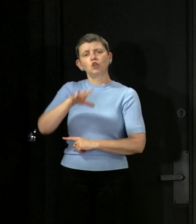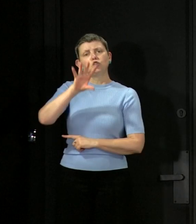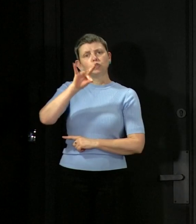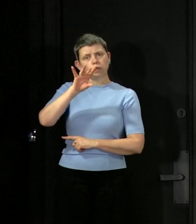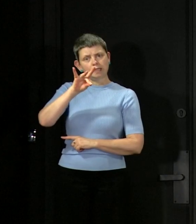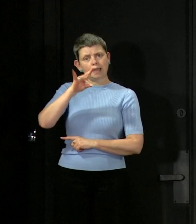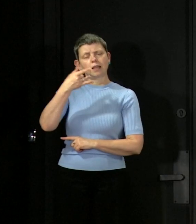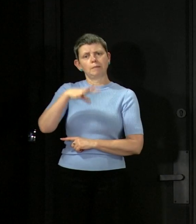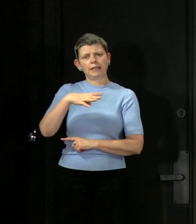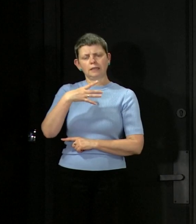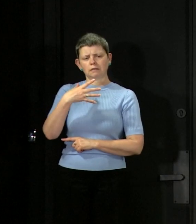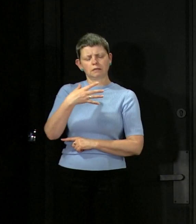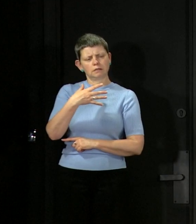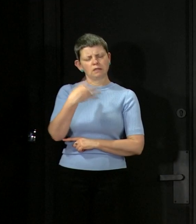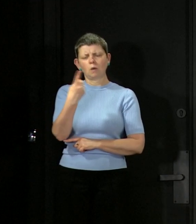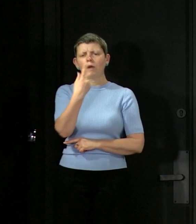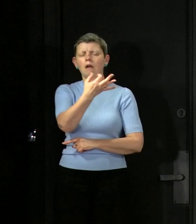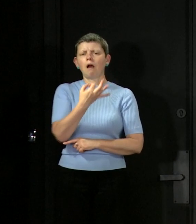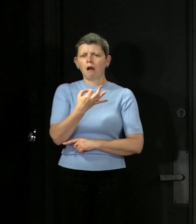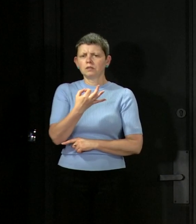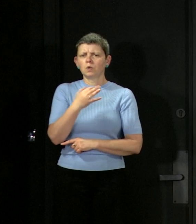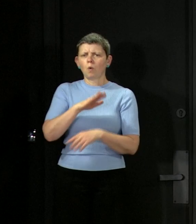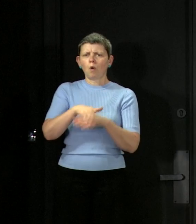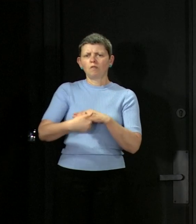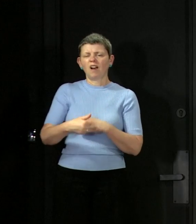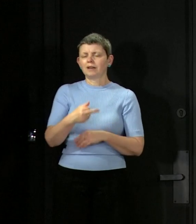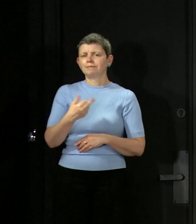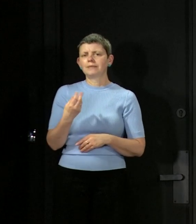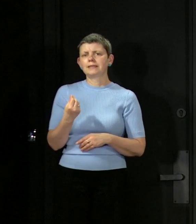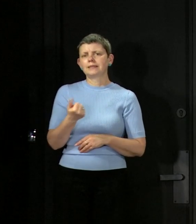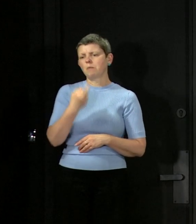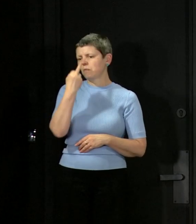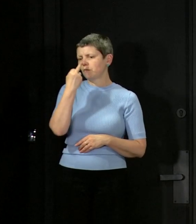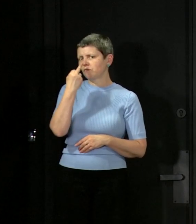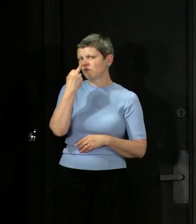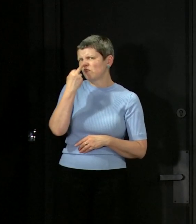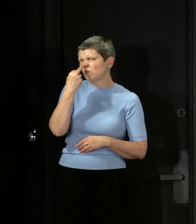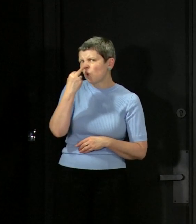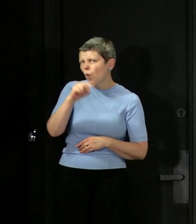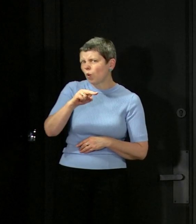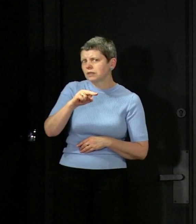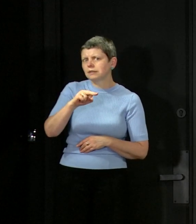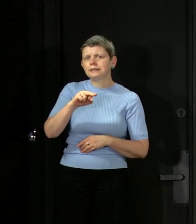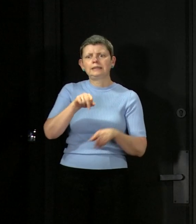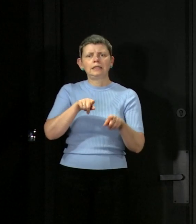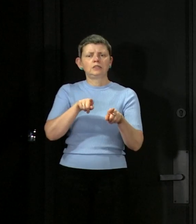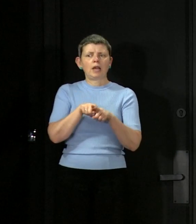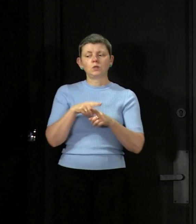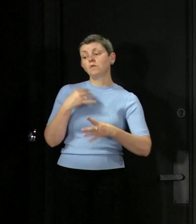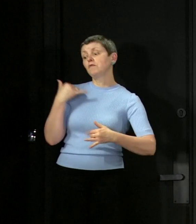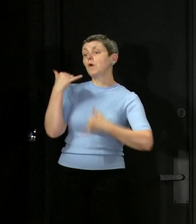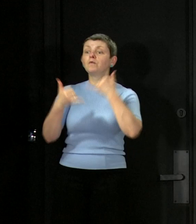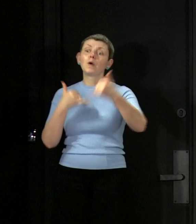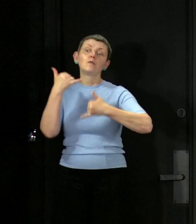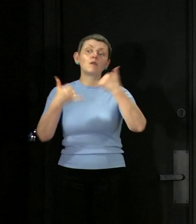asked about the sort of possibility of fraudsters trying to exploit the cold call system, you